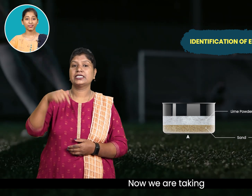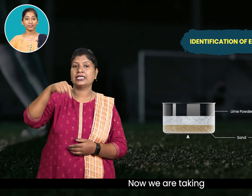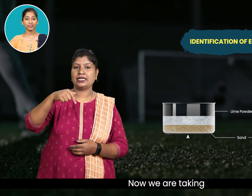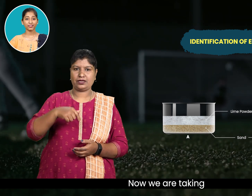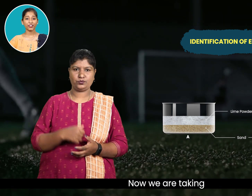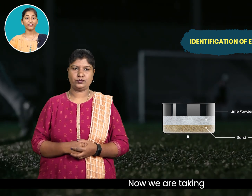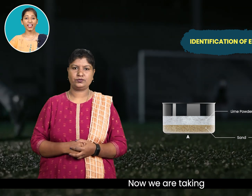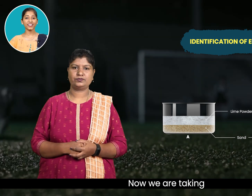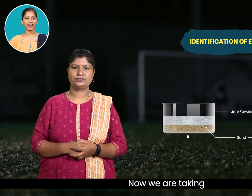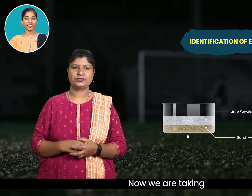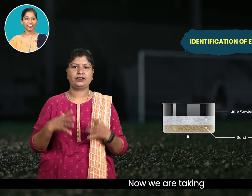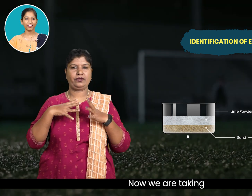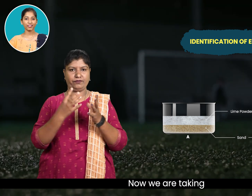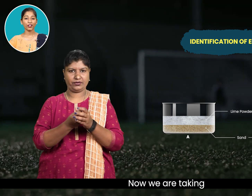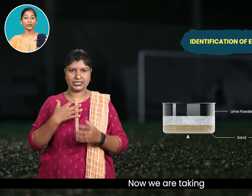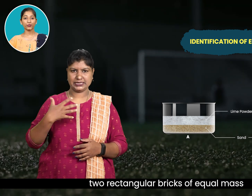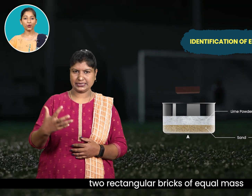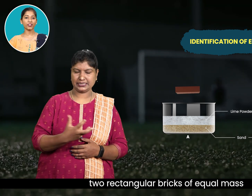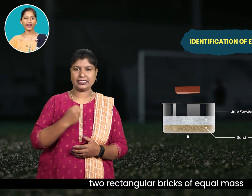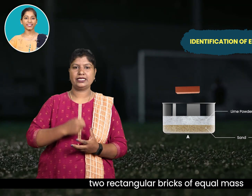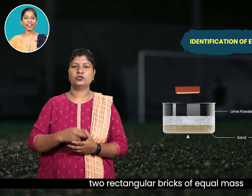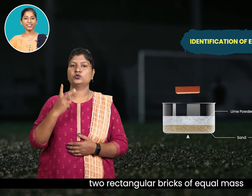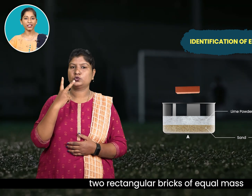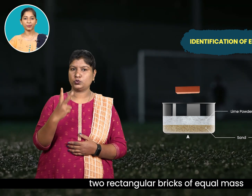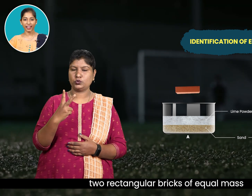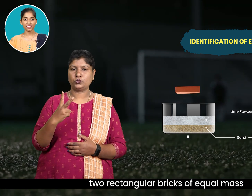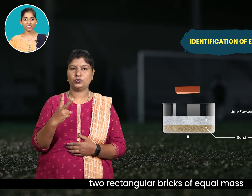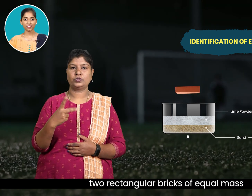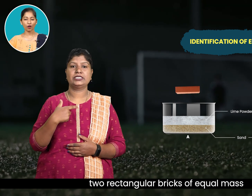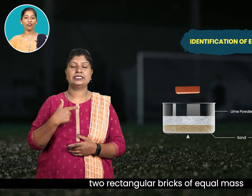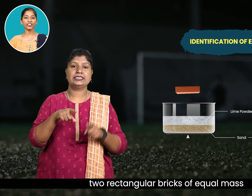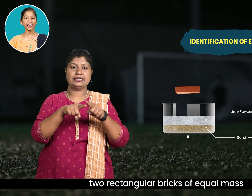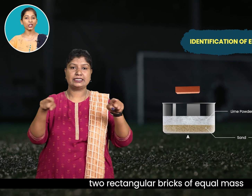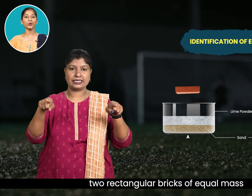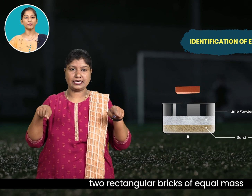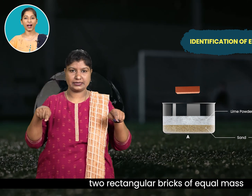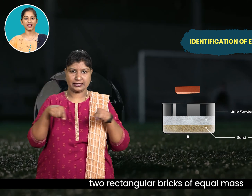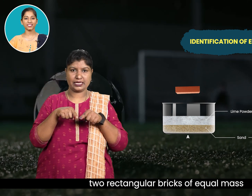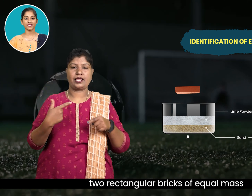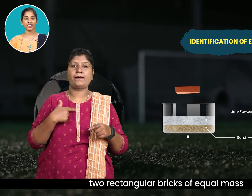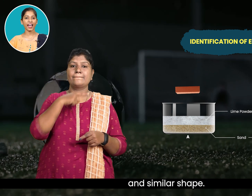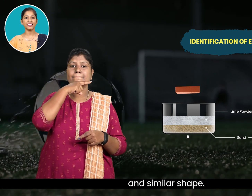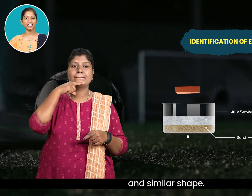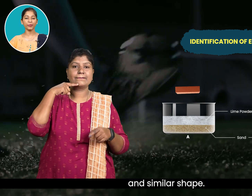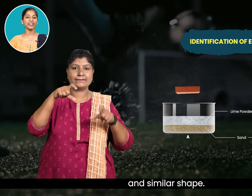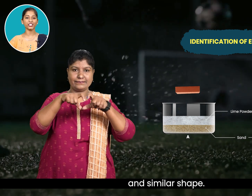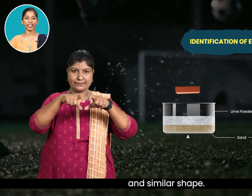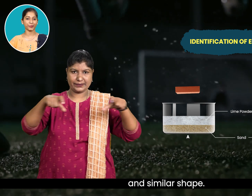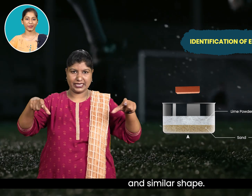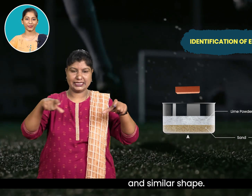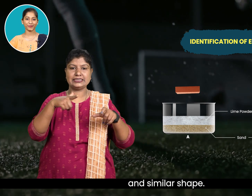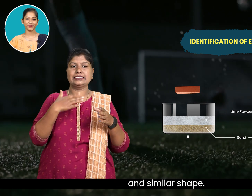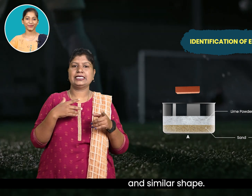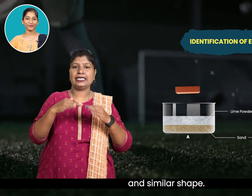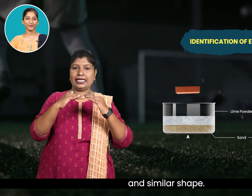Now, we are taking 2 rectangular bricks of equal mass and similar